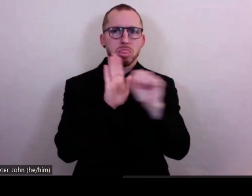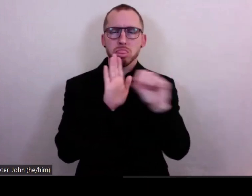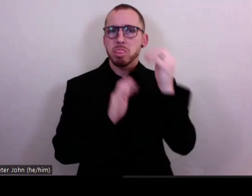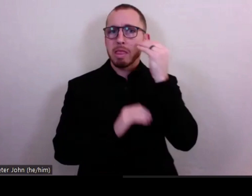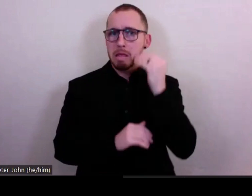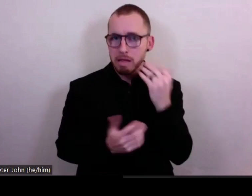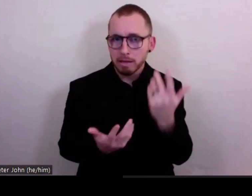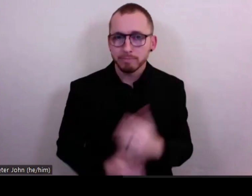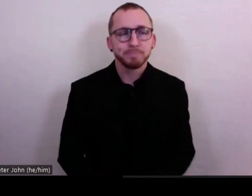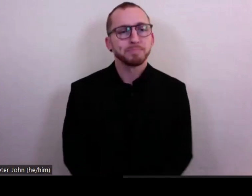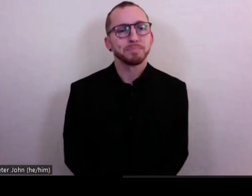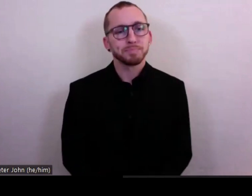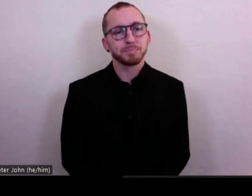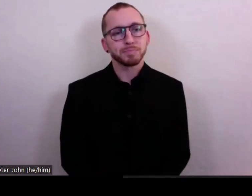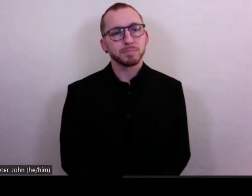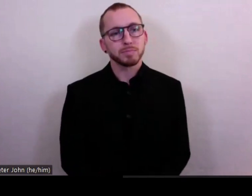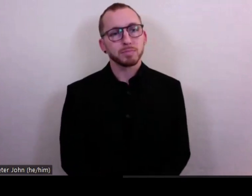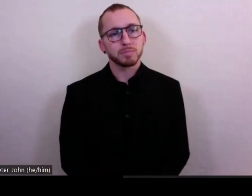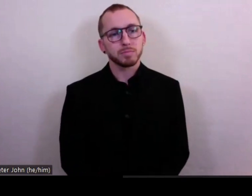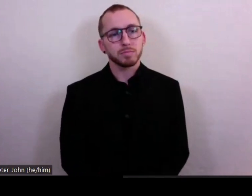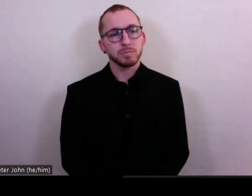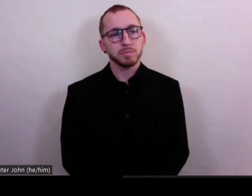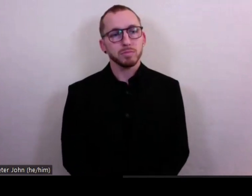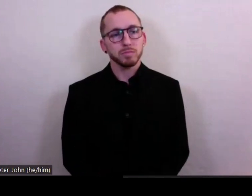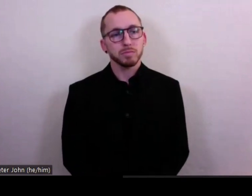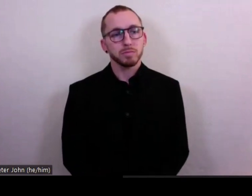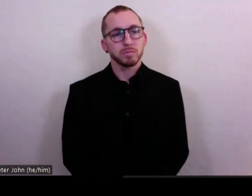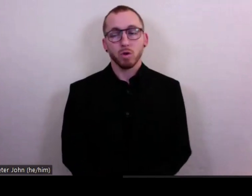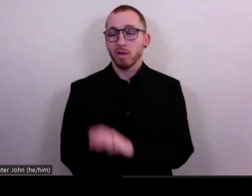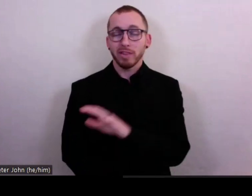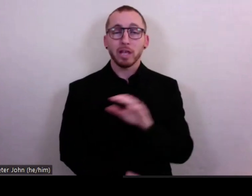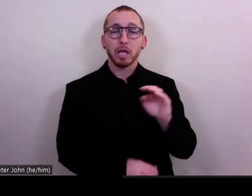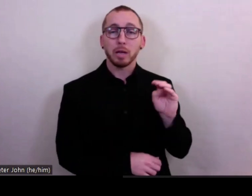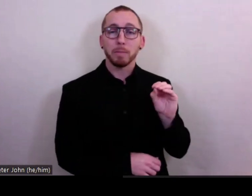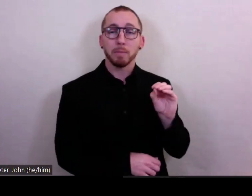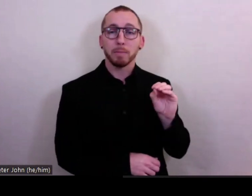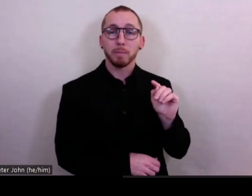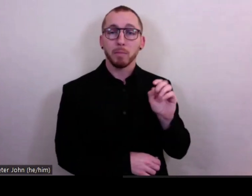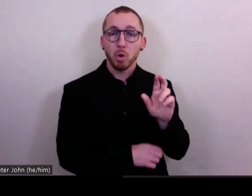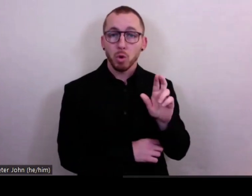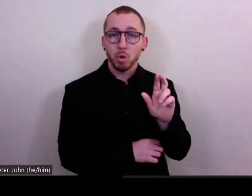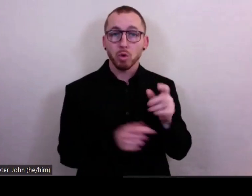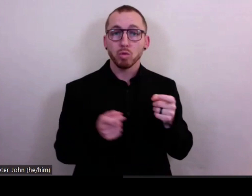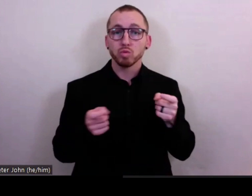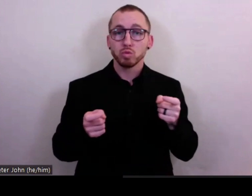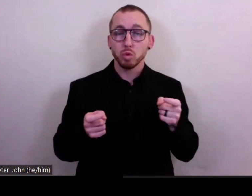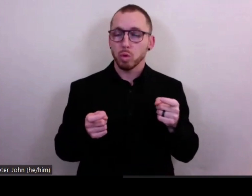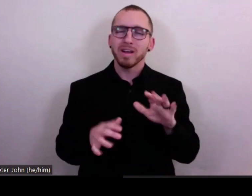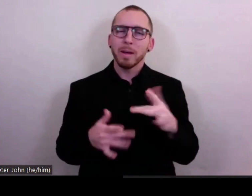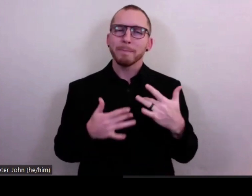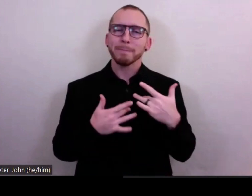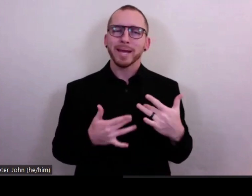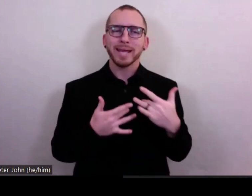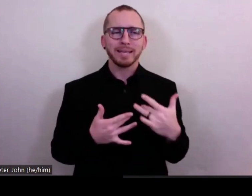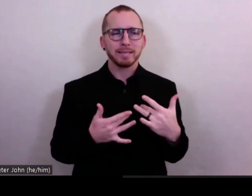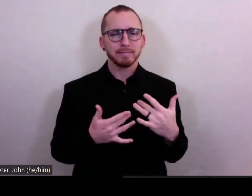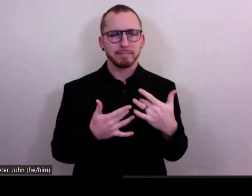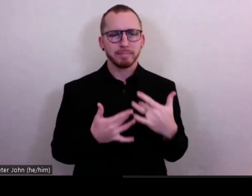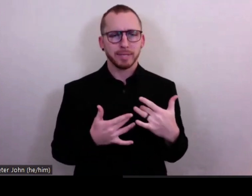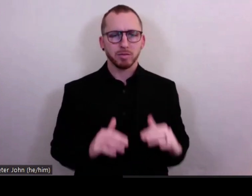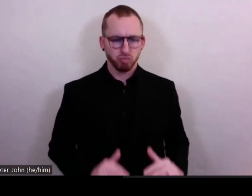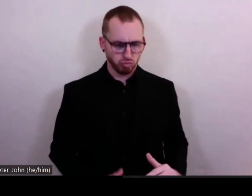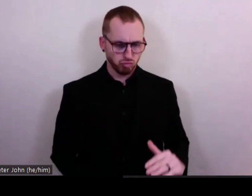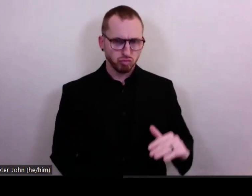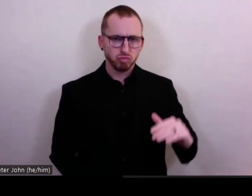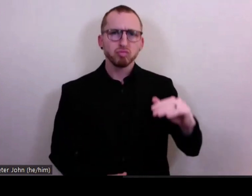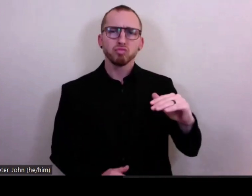Sudden or lack of motor control. So at a certain age, babies reach the developmental control of their movement. And these